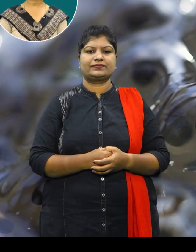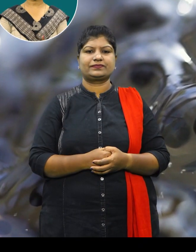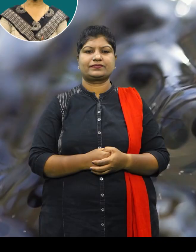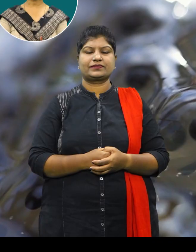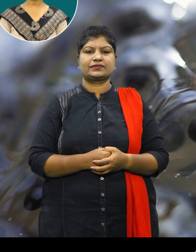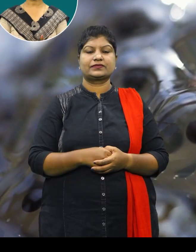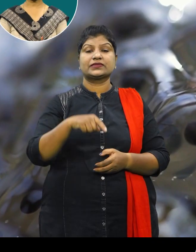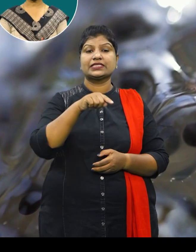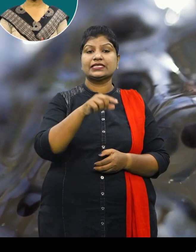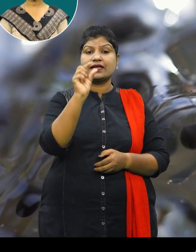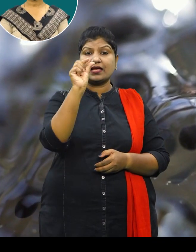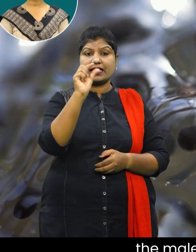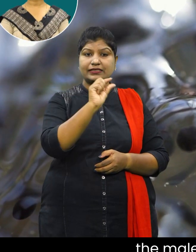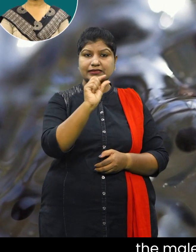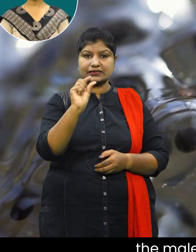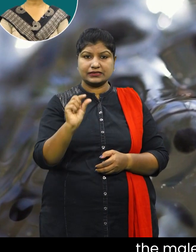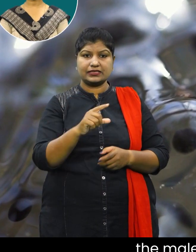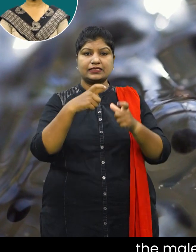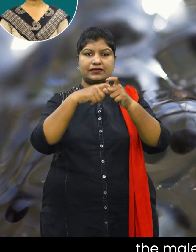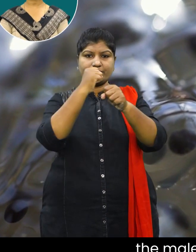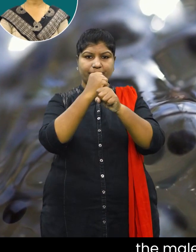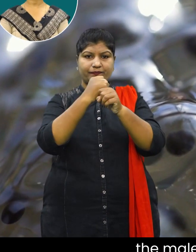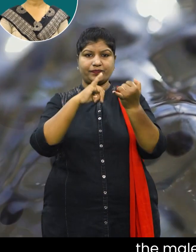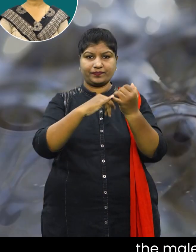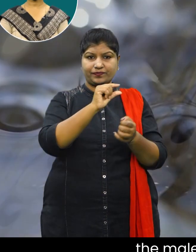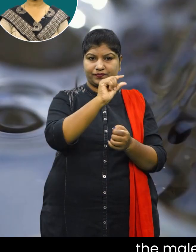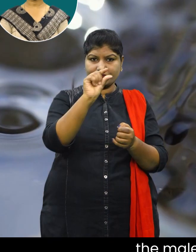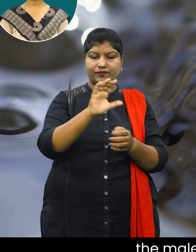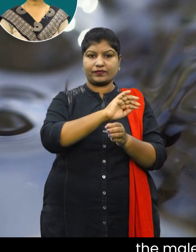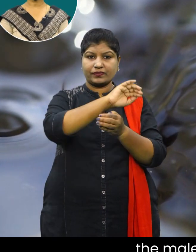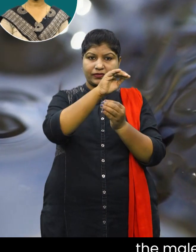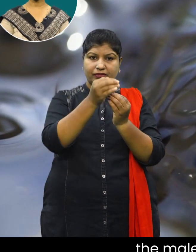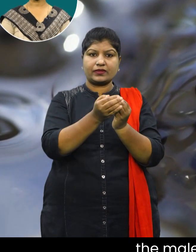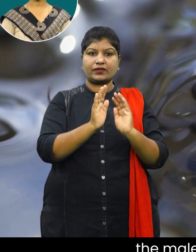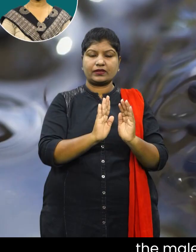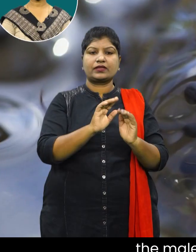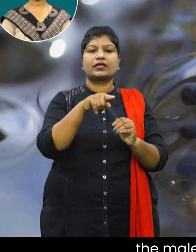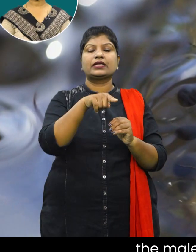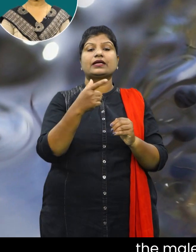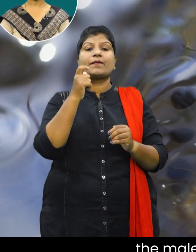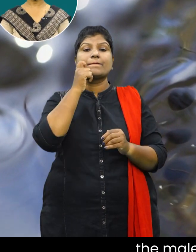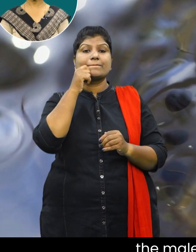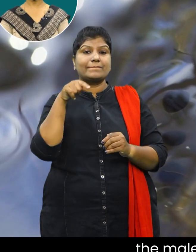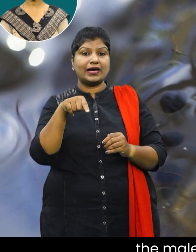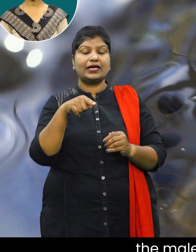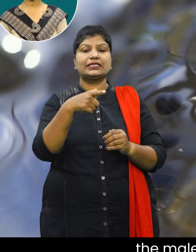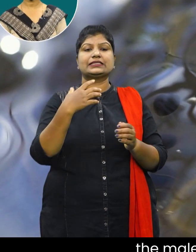As the eggs are laid, the male deposits sperms over them.